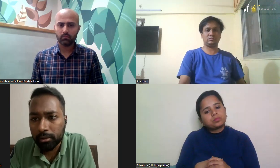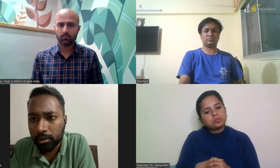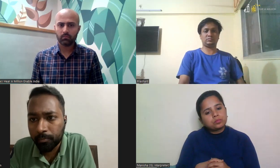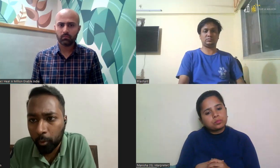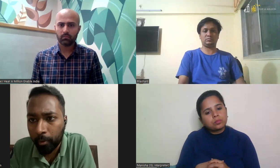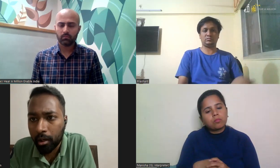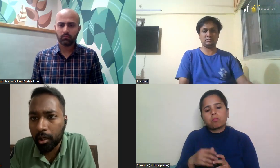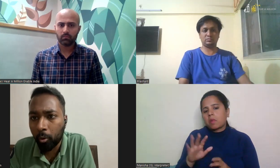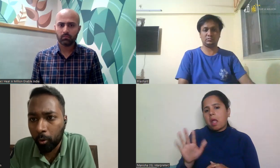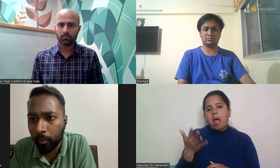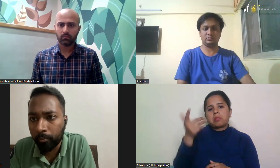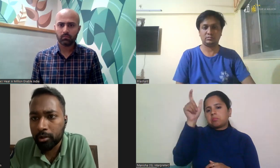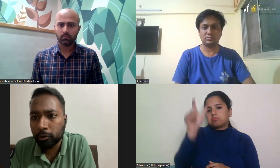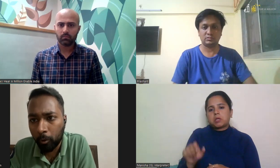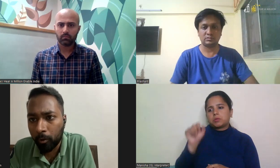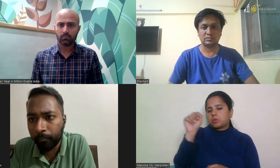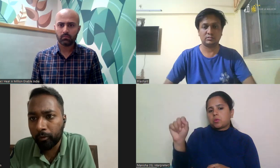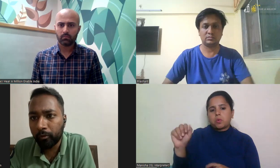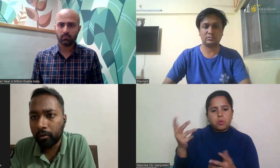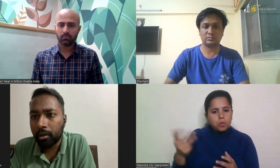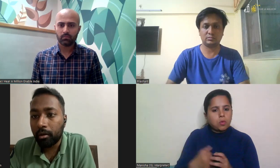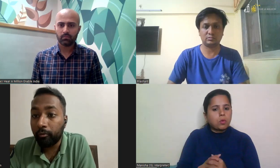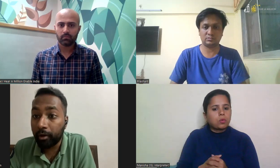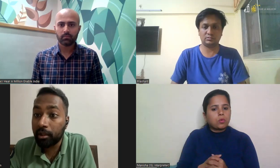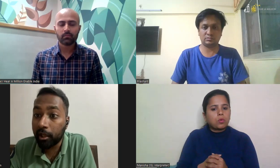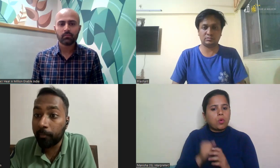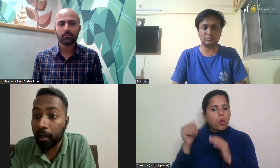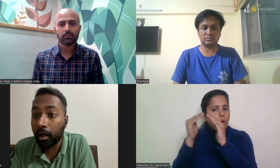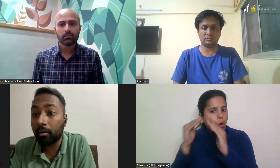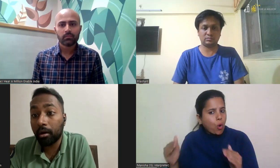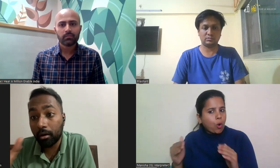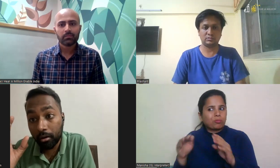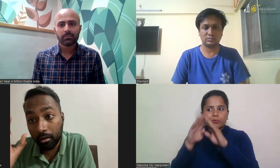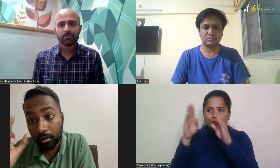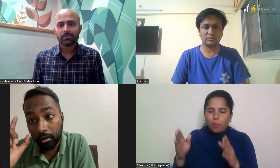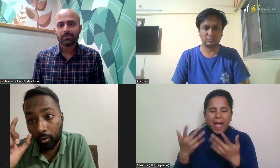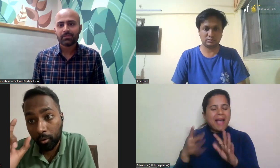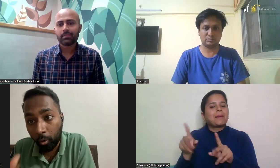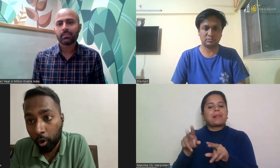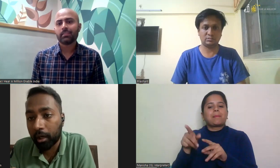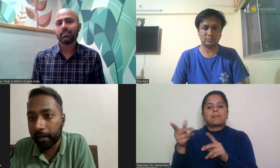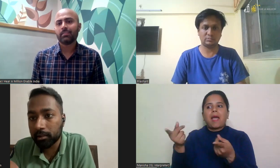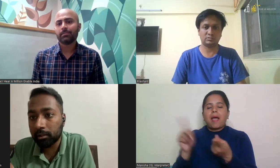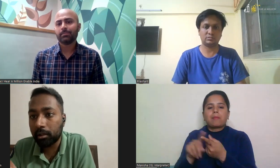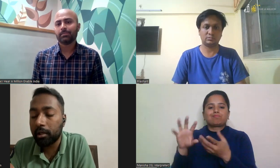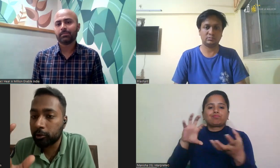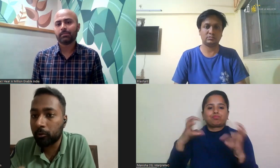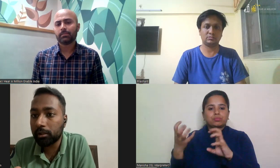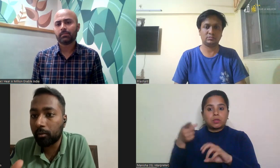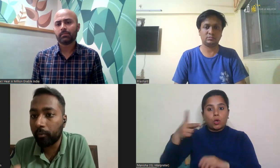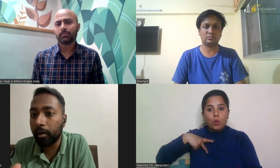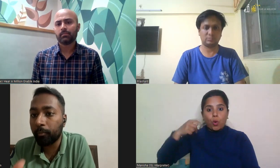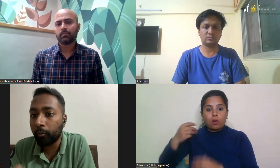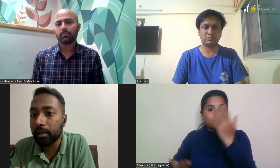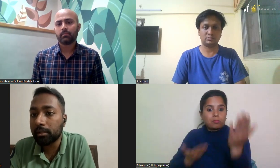unknown person property, home, shop. When they make a court case,